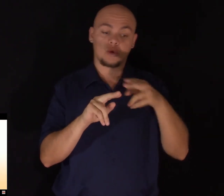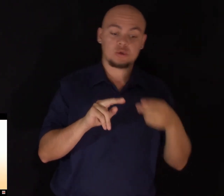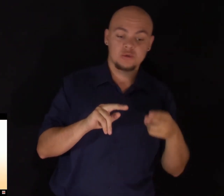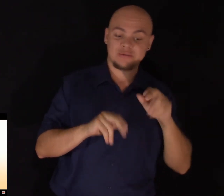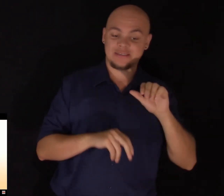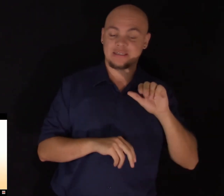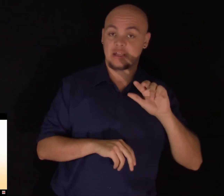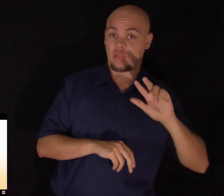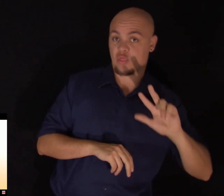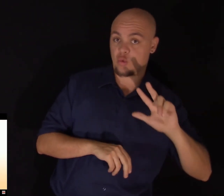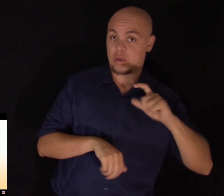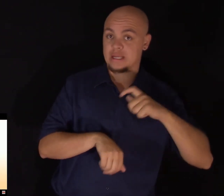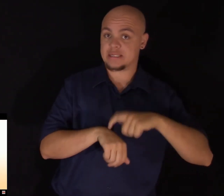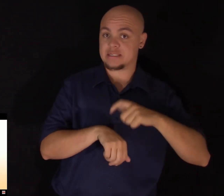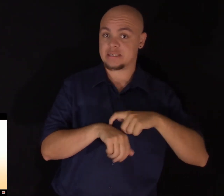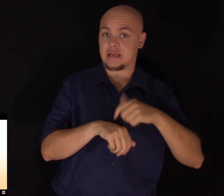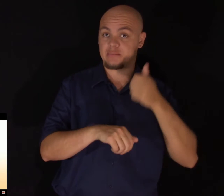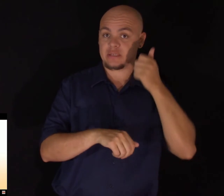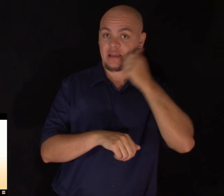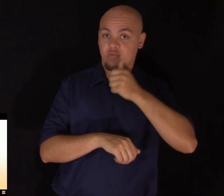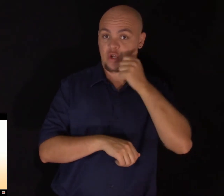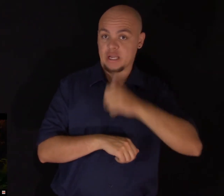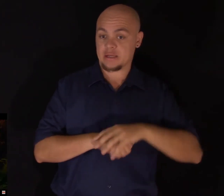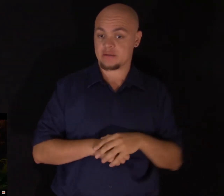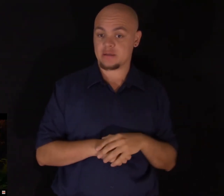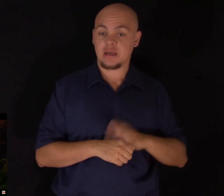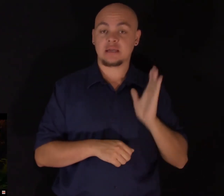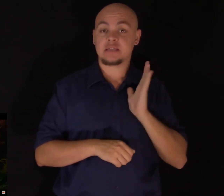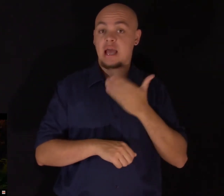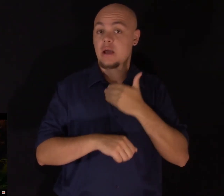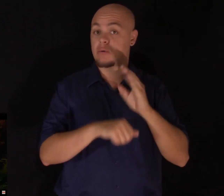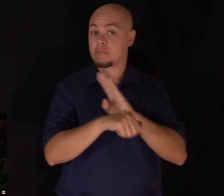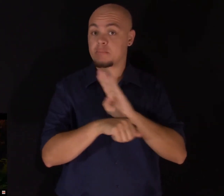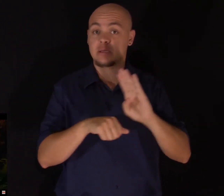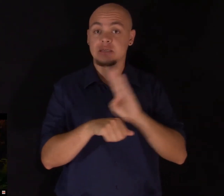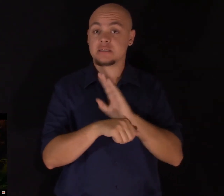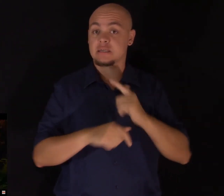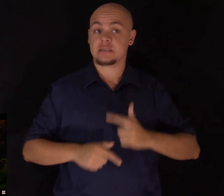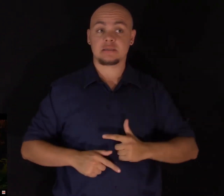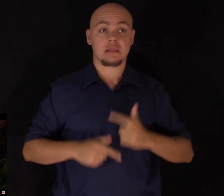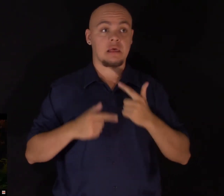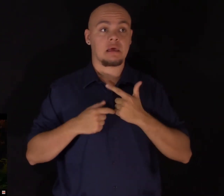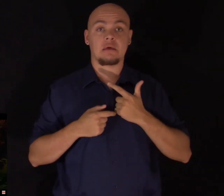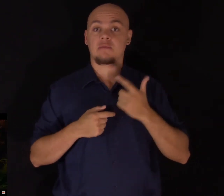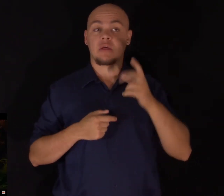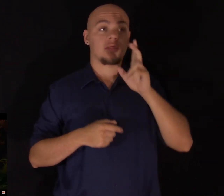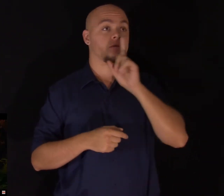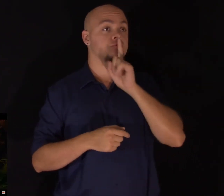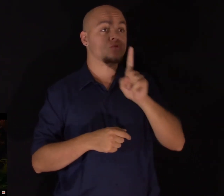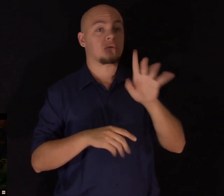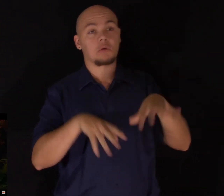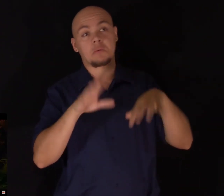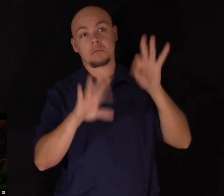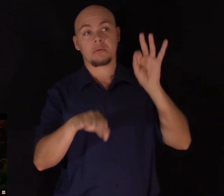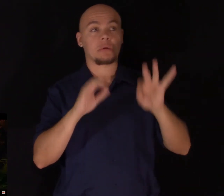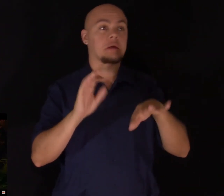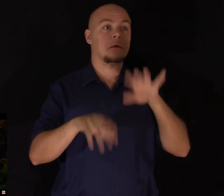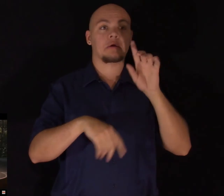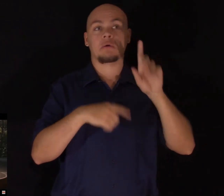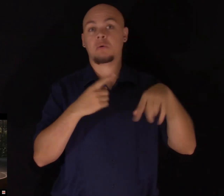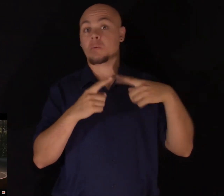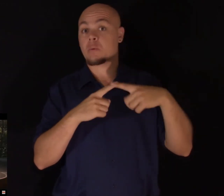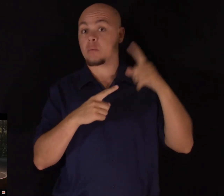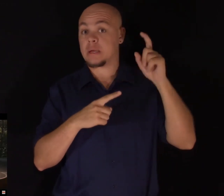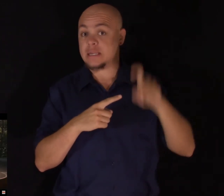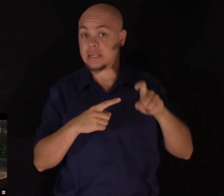It's woven into the fabric of our daily and our business lives. We're deeply ambivalent about the truth. We parse it out on an as-needed basis, sometimes for